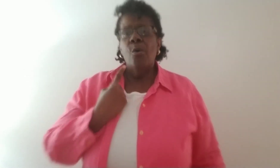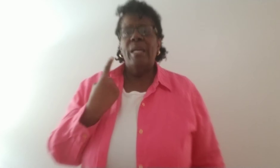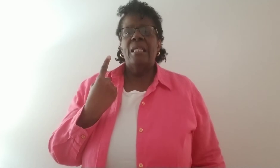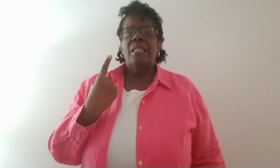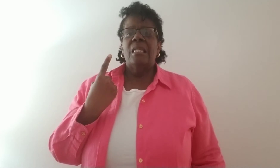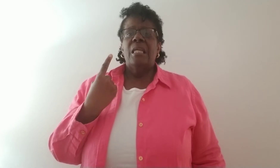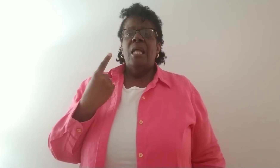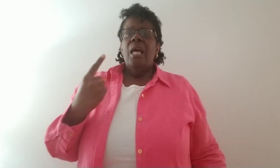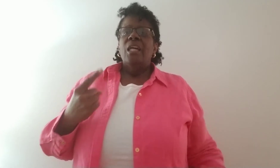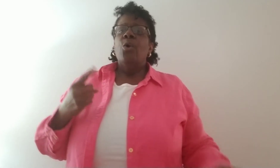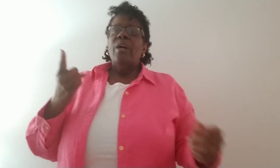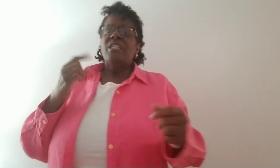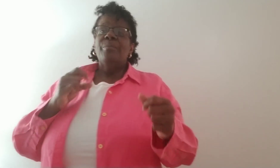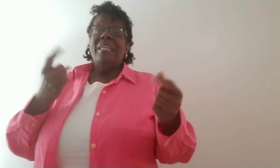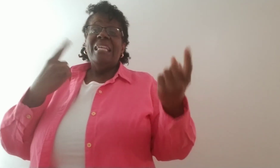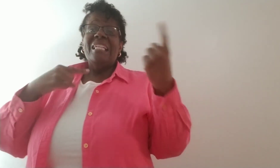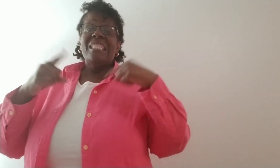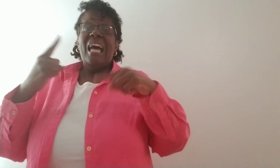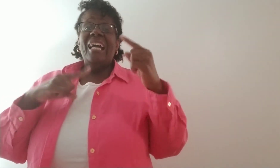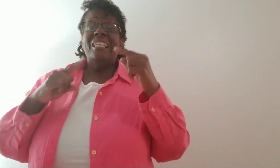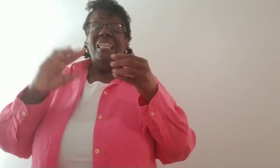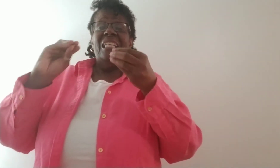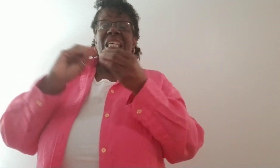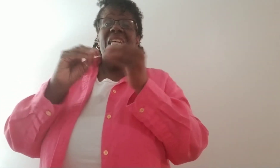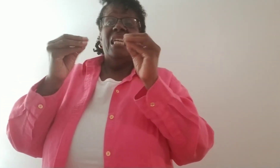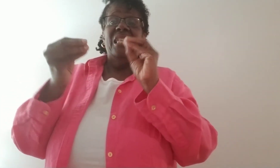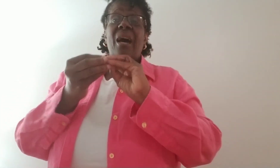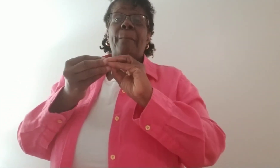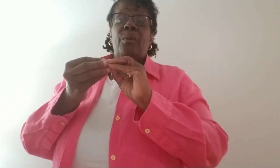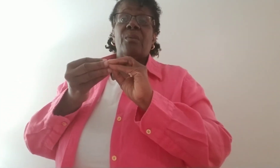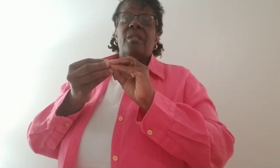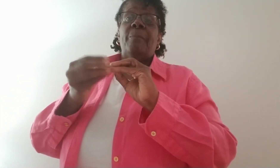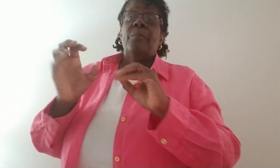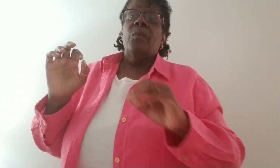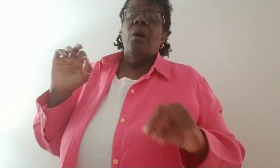always going to be signing numbers, okay?